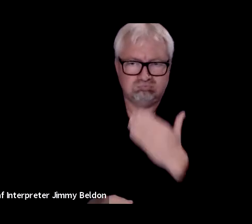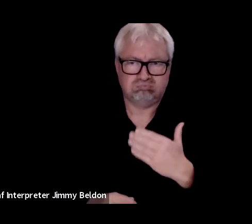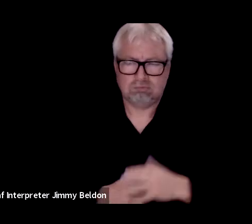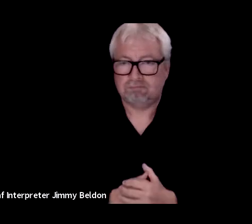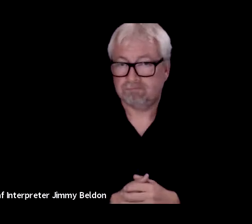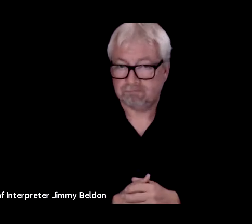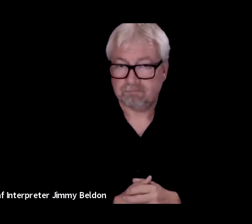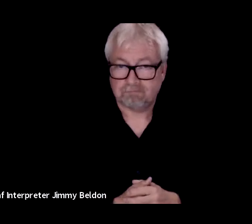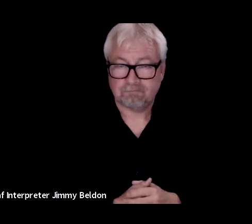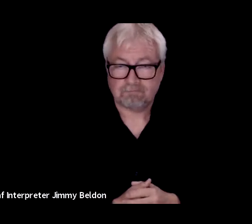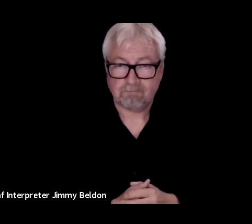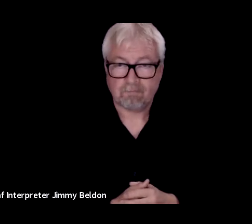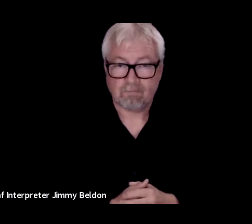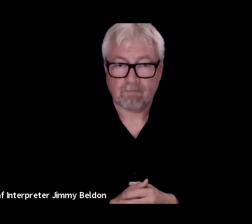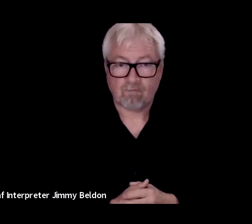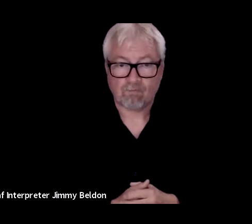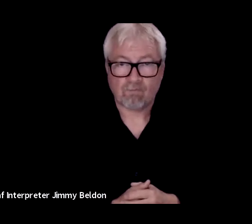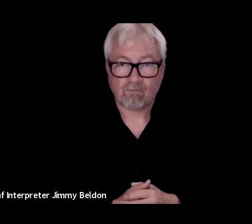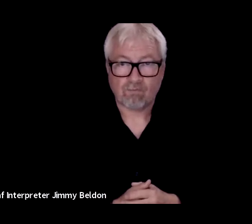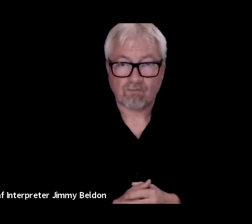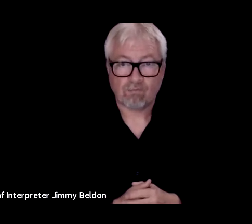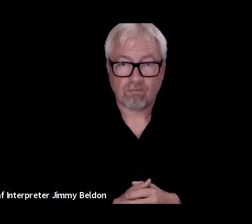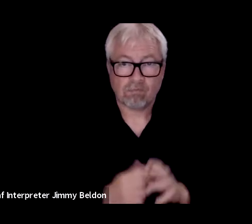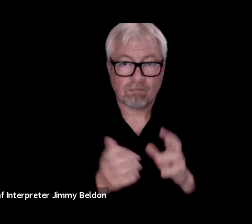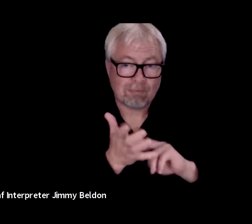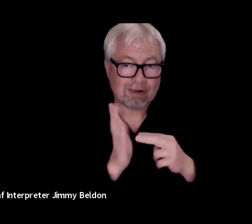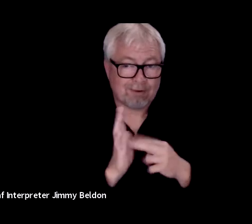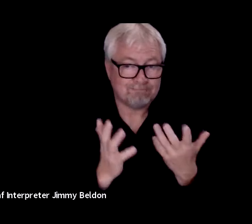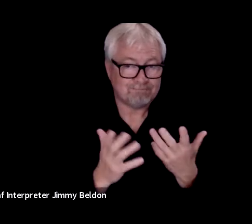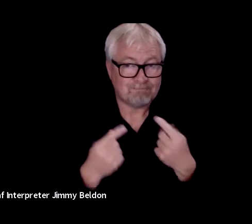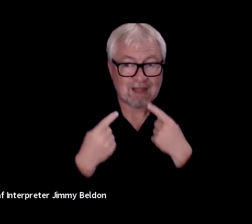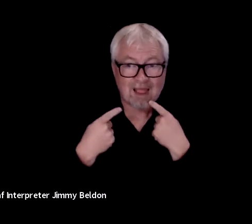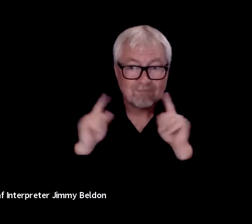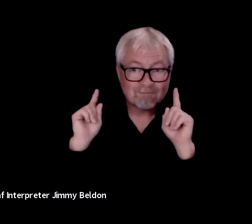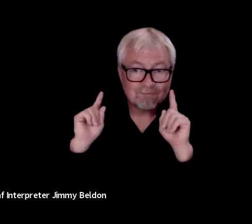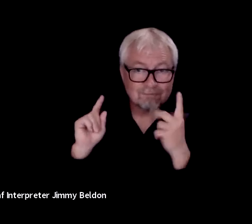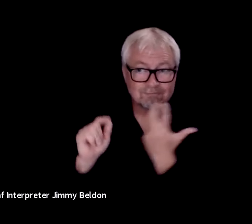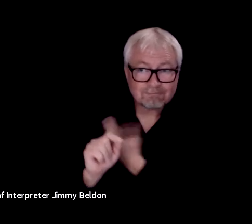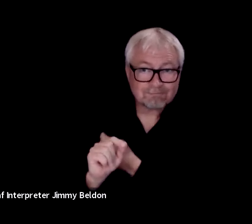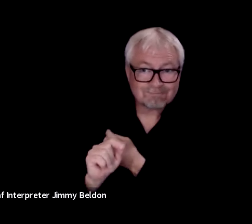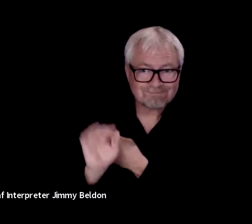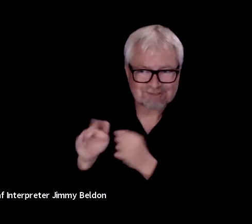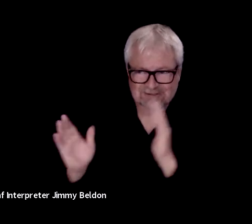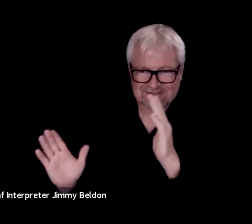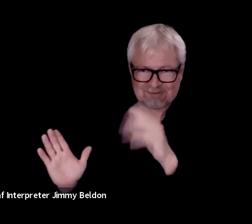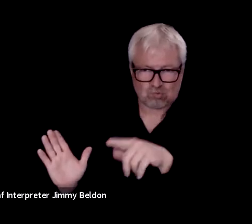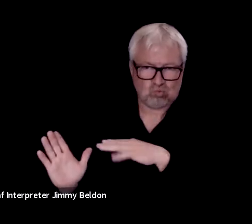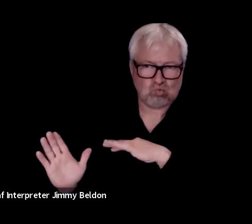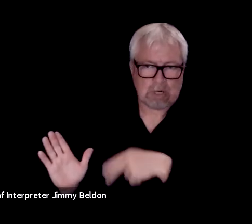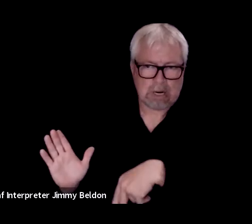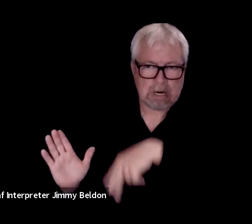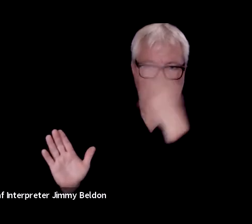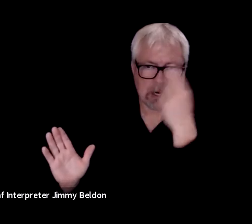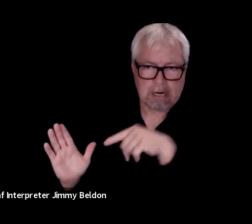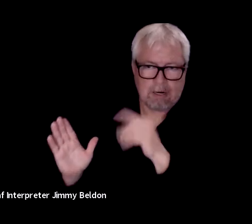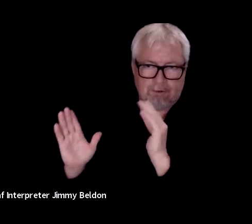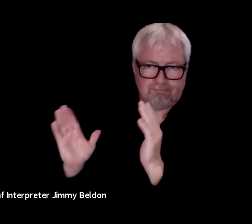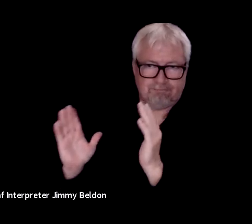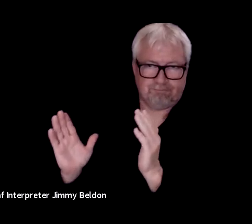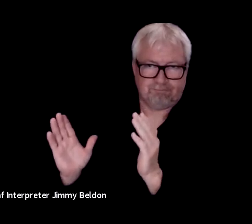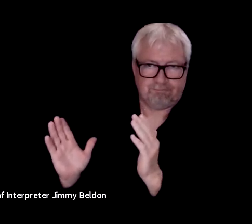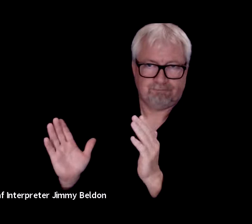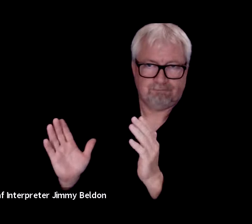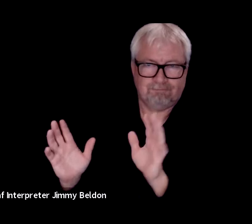people to leave the call and just because we are seeing breakthrough infections to think that the